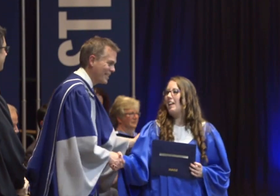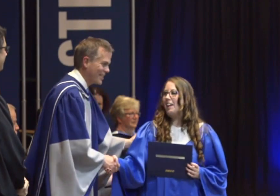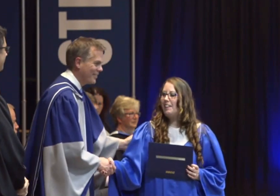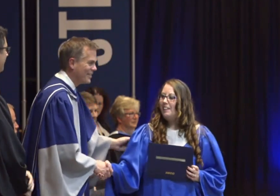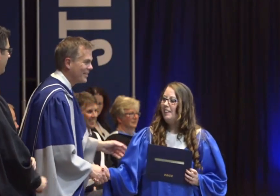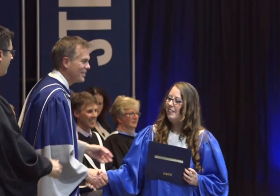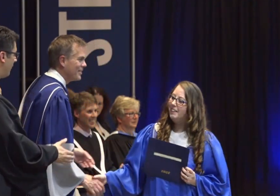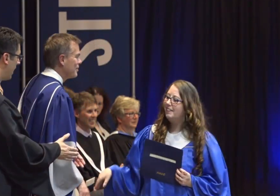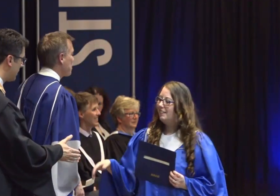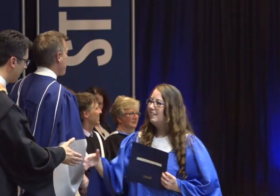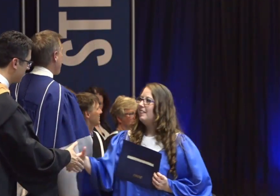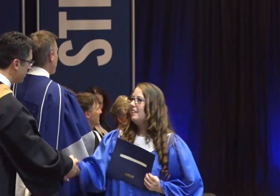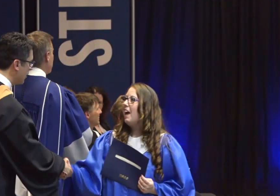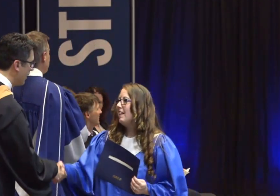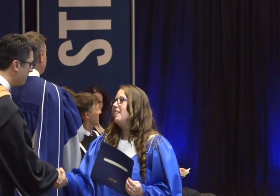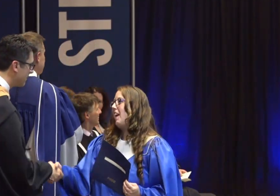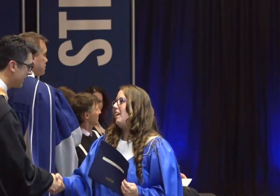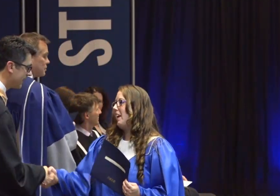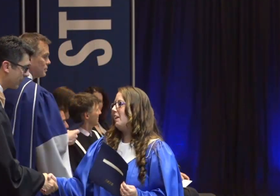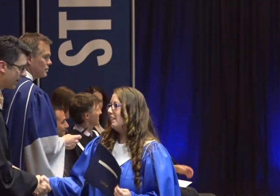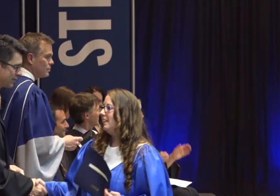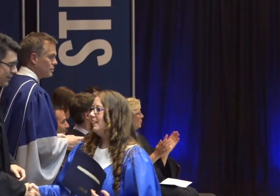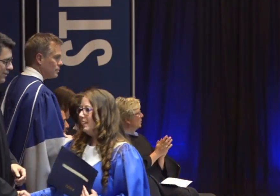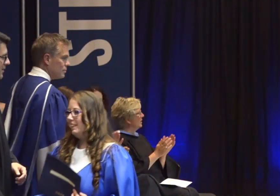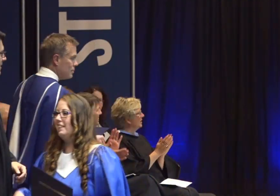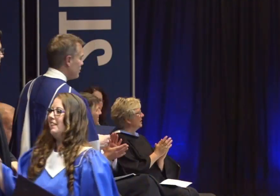Amber Poole, honors.